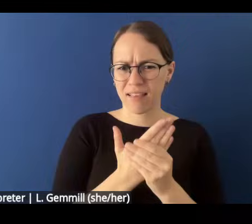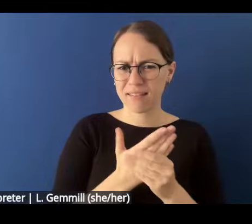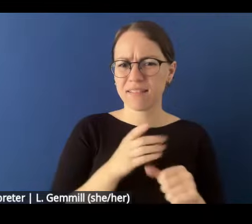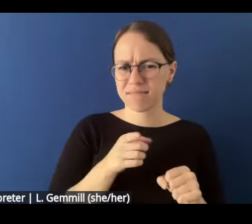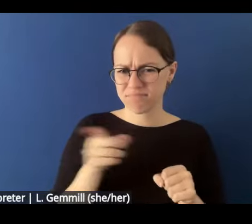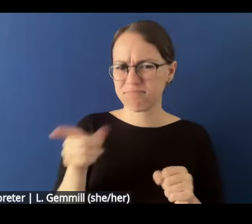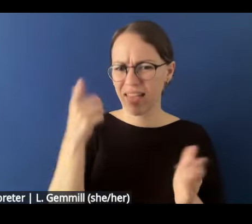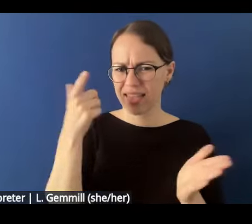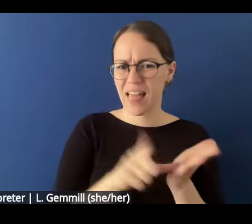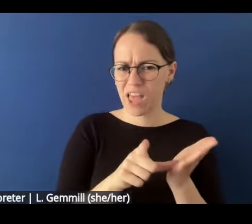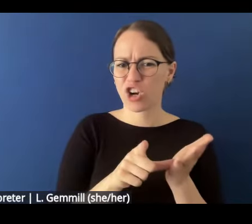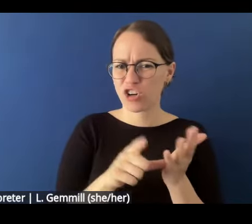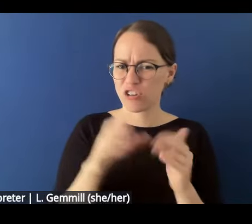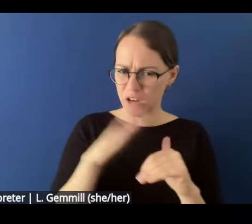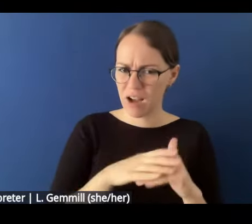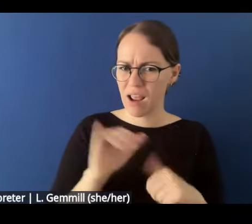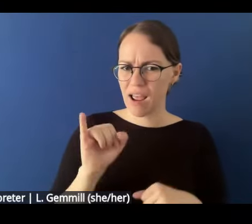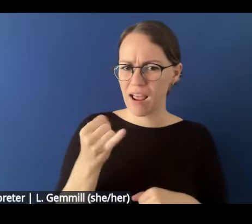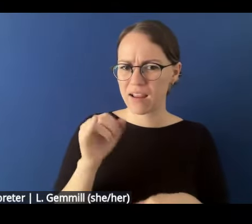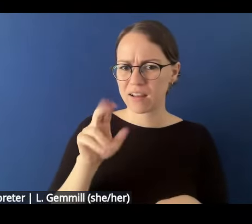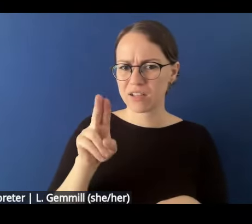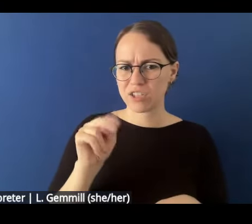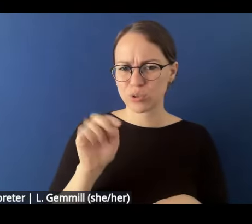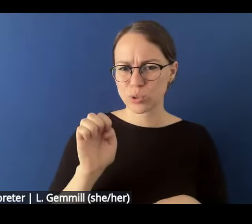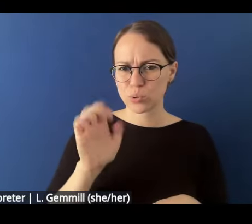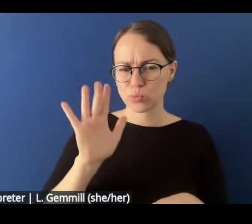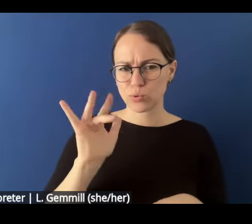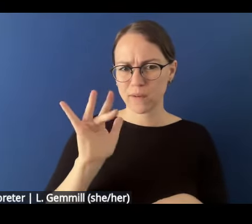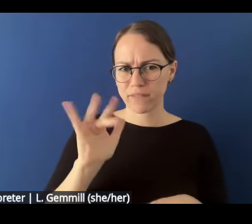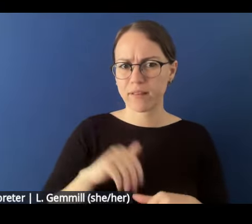dated June 25th. I